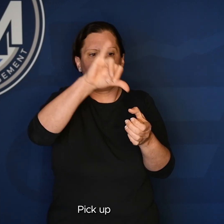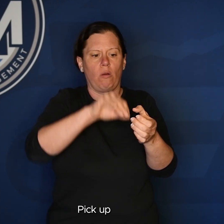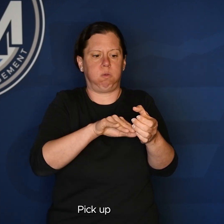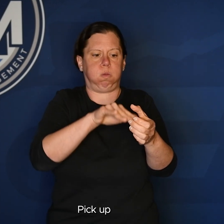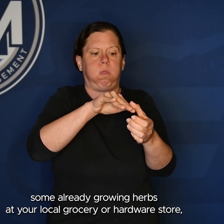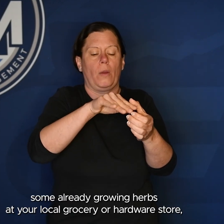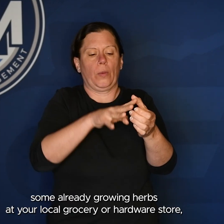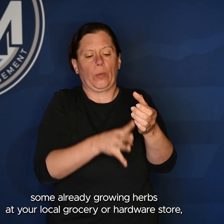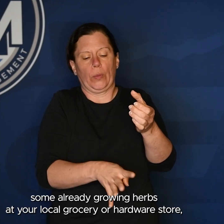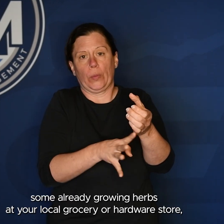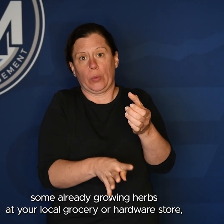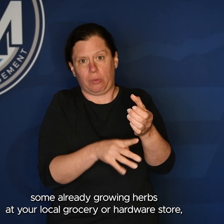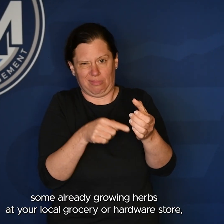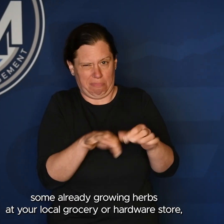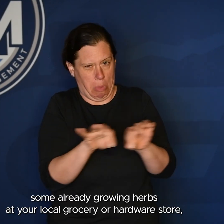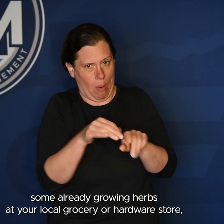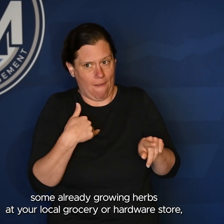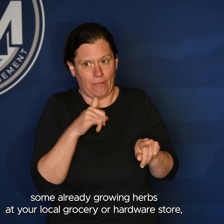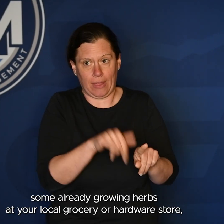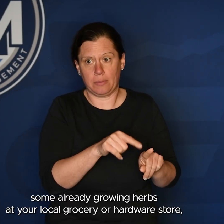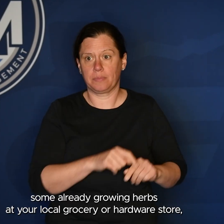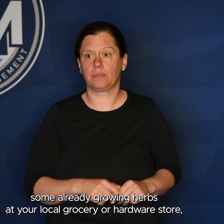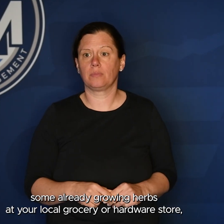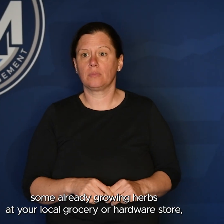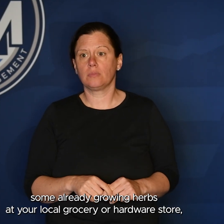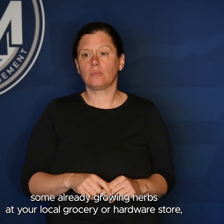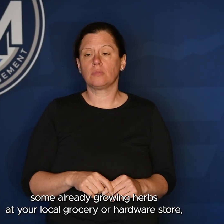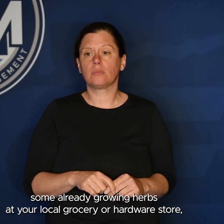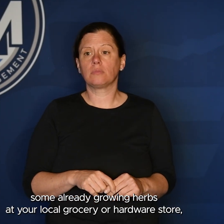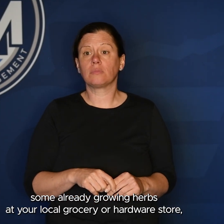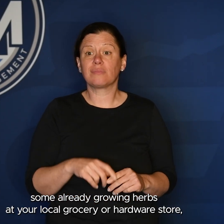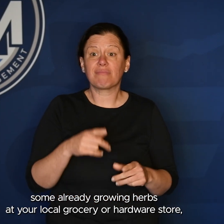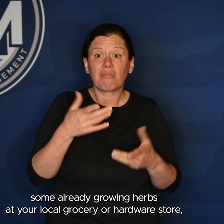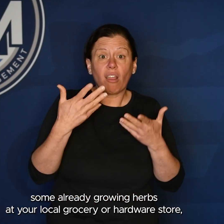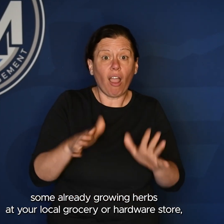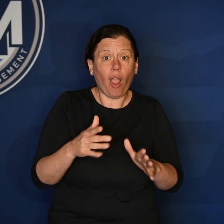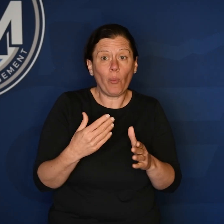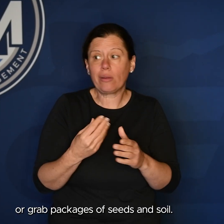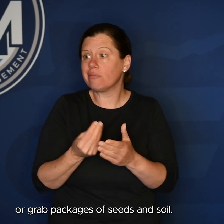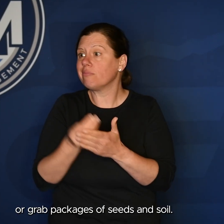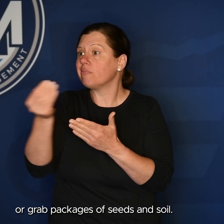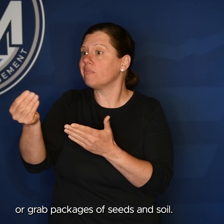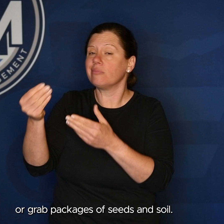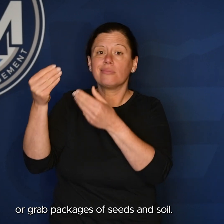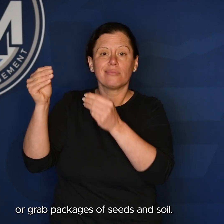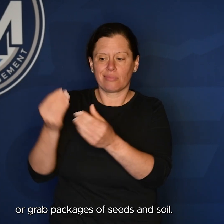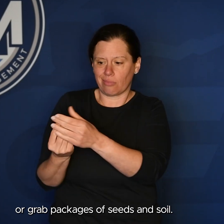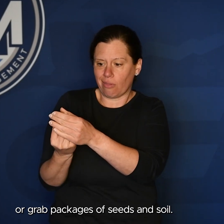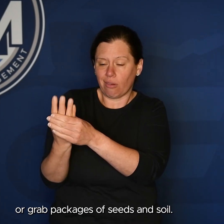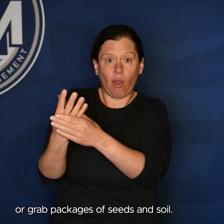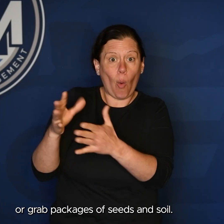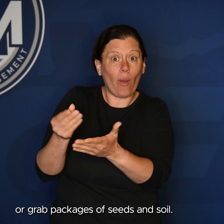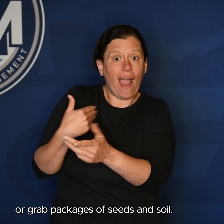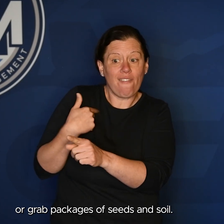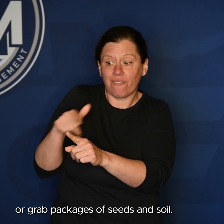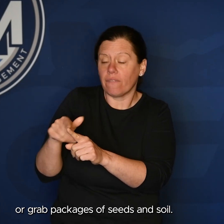Pick up some already growing herbs at your local grocery or hardware store, or grab packages of seeds and soil.